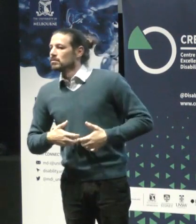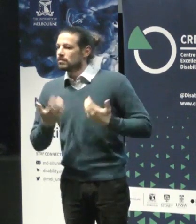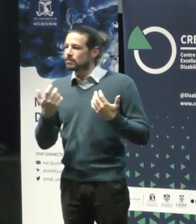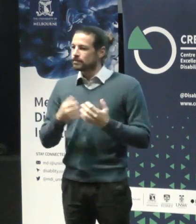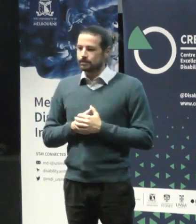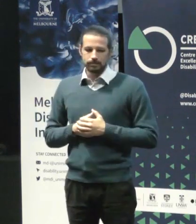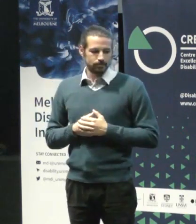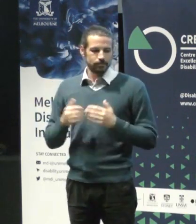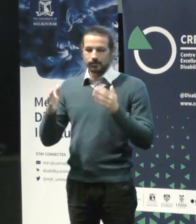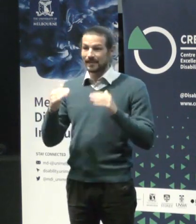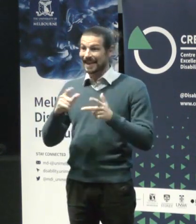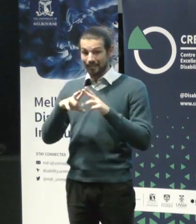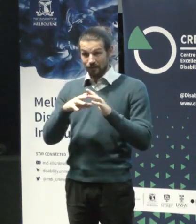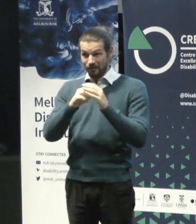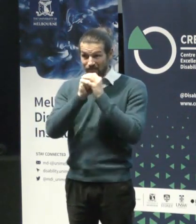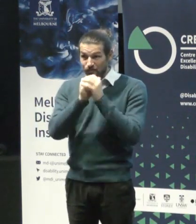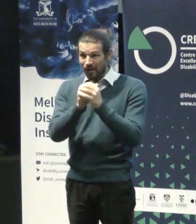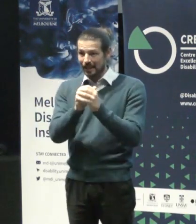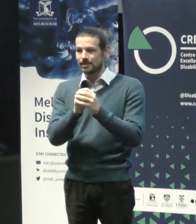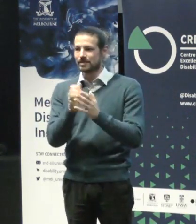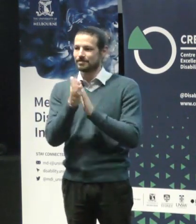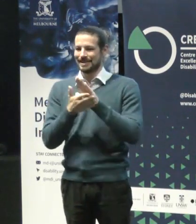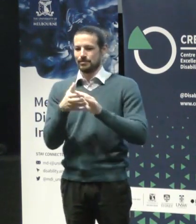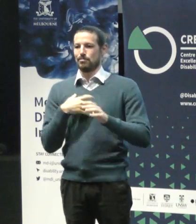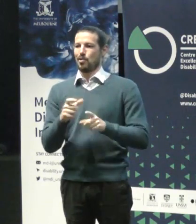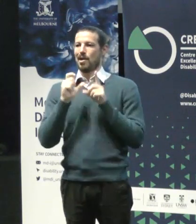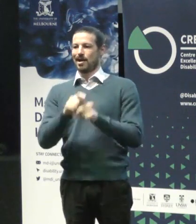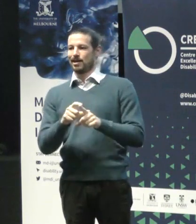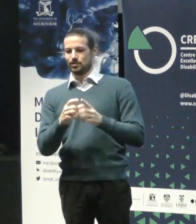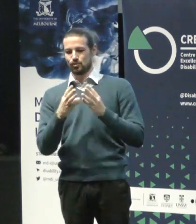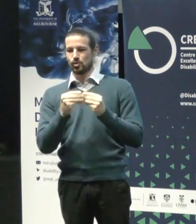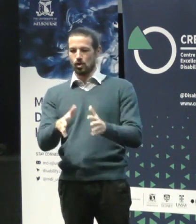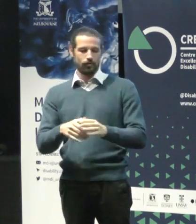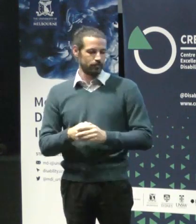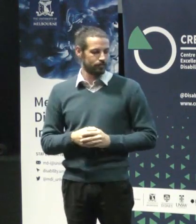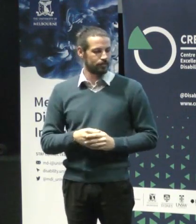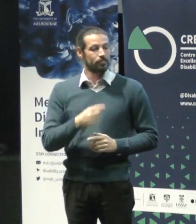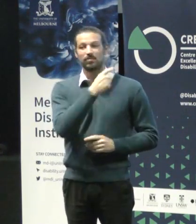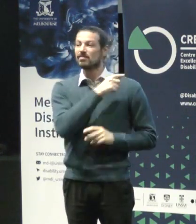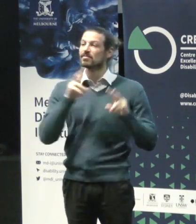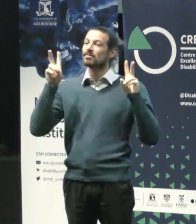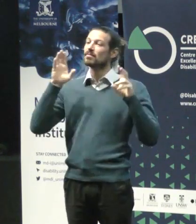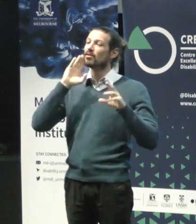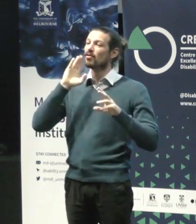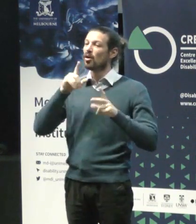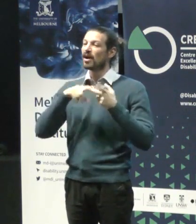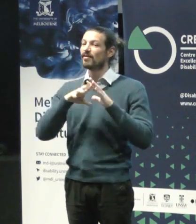friends, harder to sort this out. This quote that I had before, they get slack when they're too